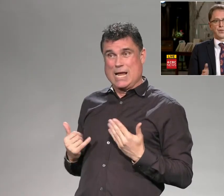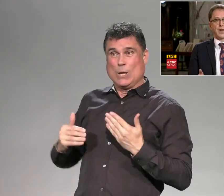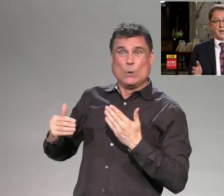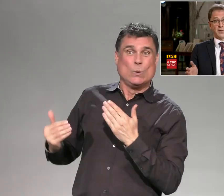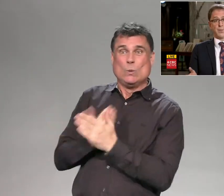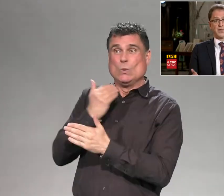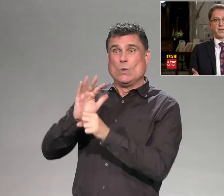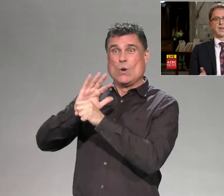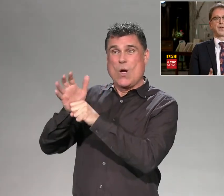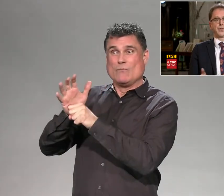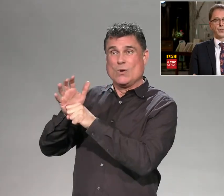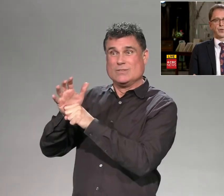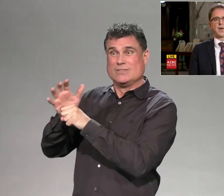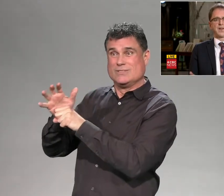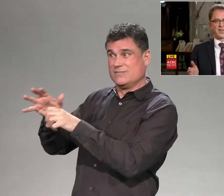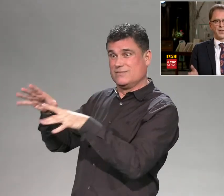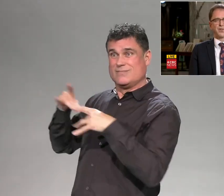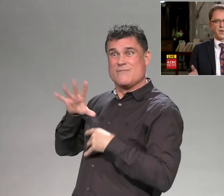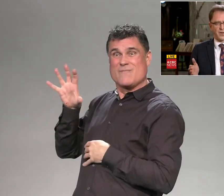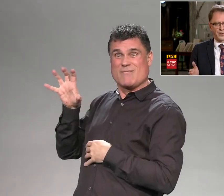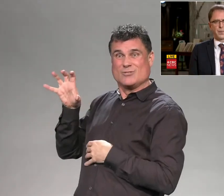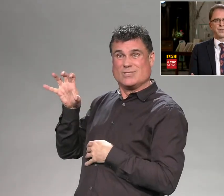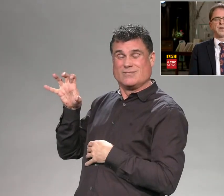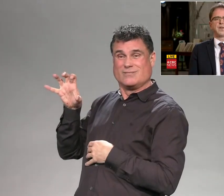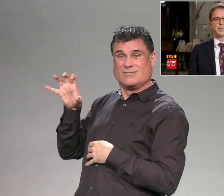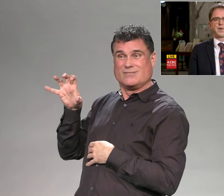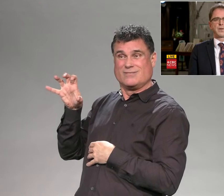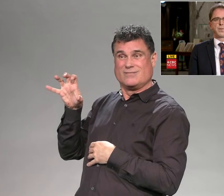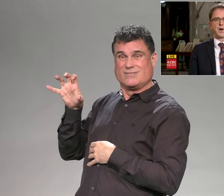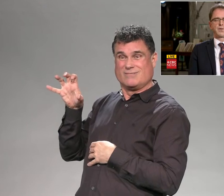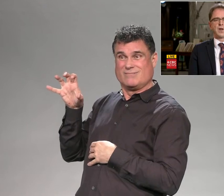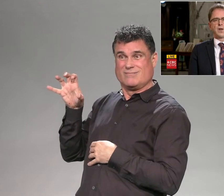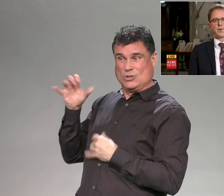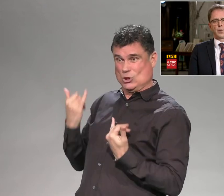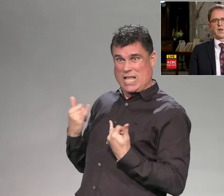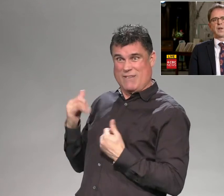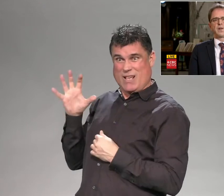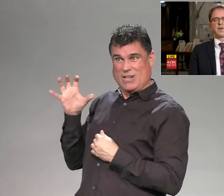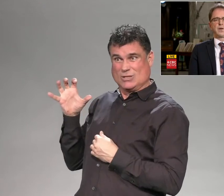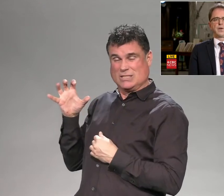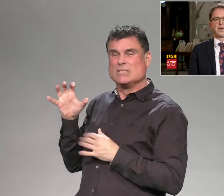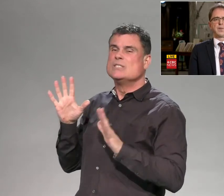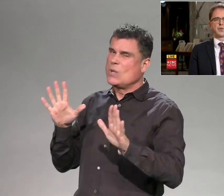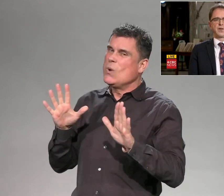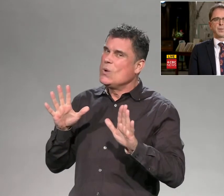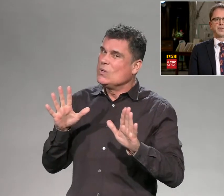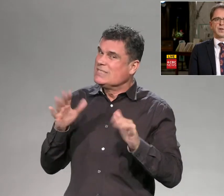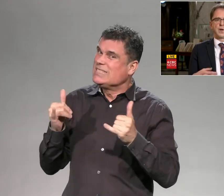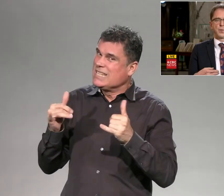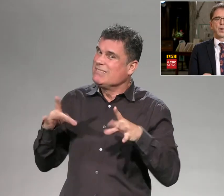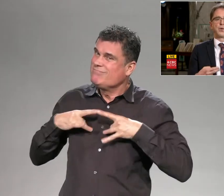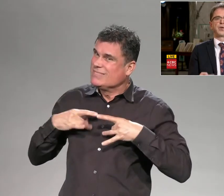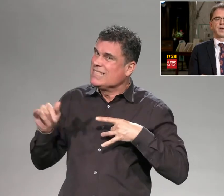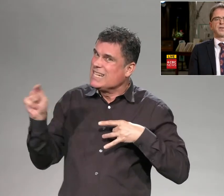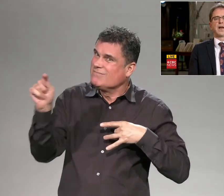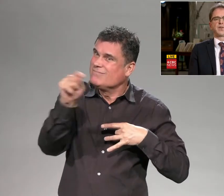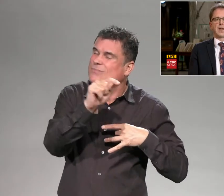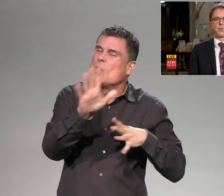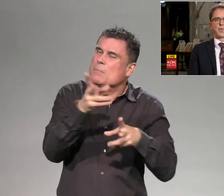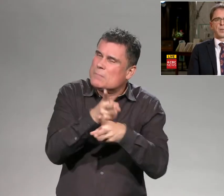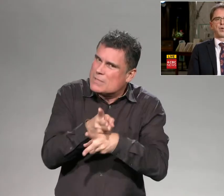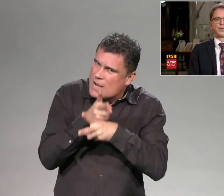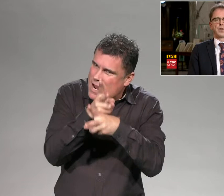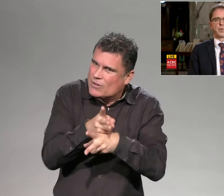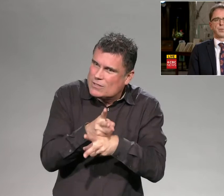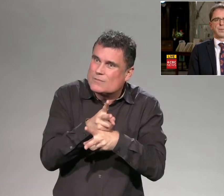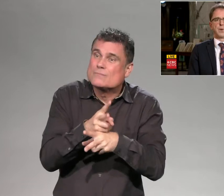to restrain especially their social contacts this month, especially this month of March, so we can continue to limit transmission while we're starting to